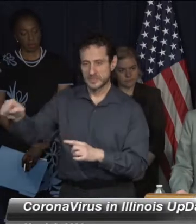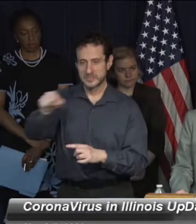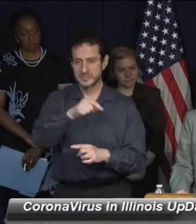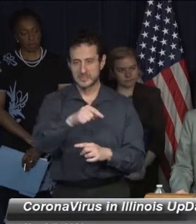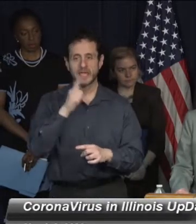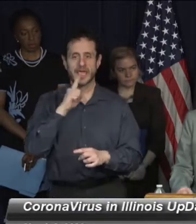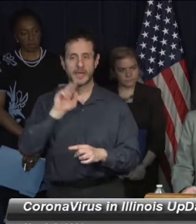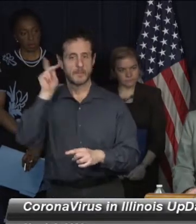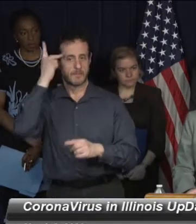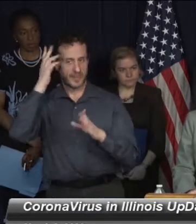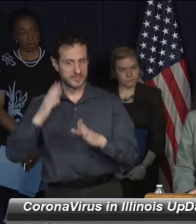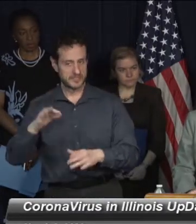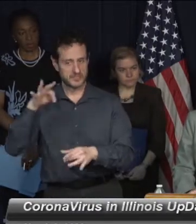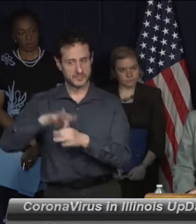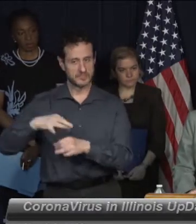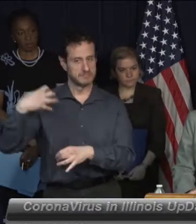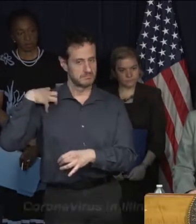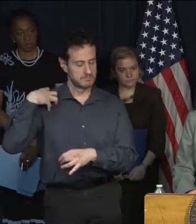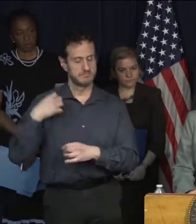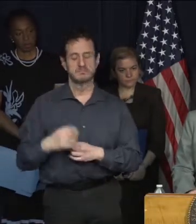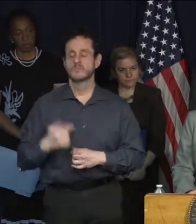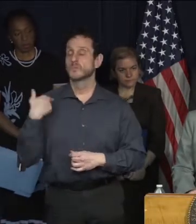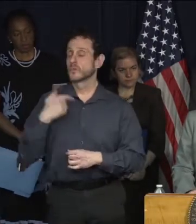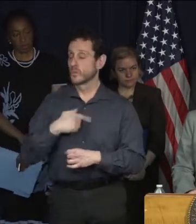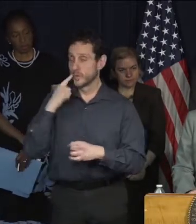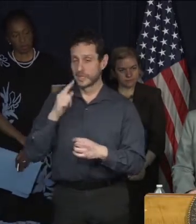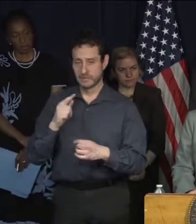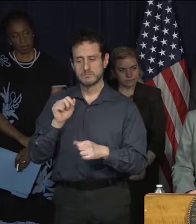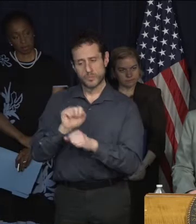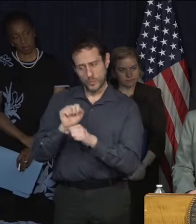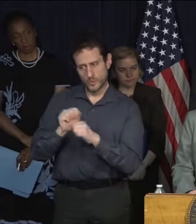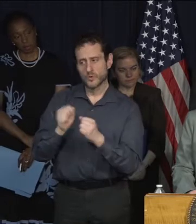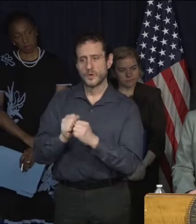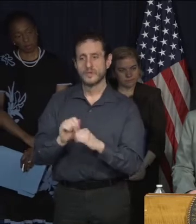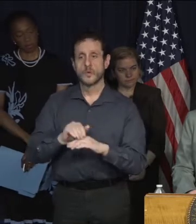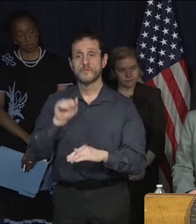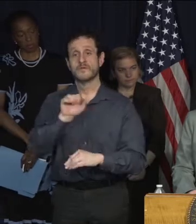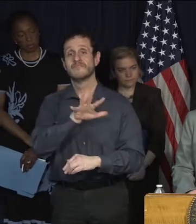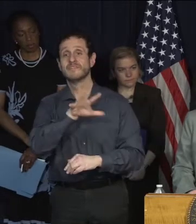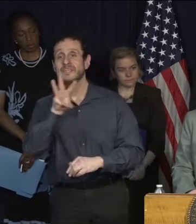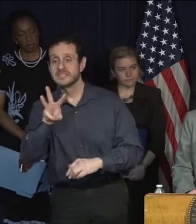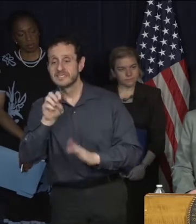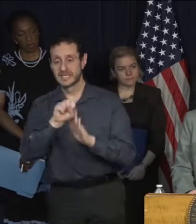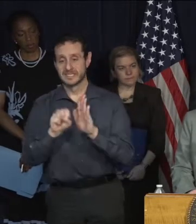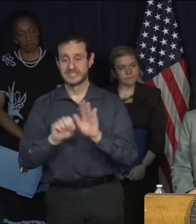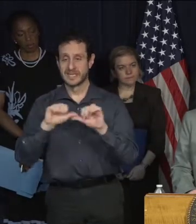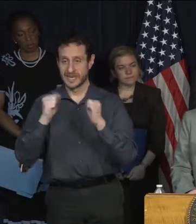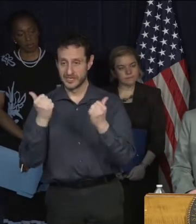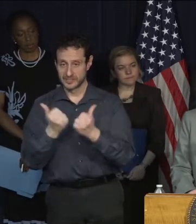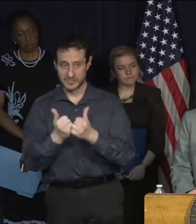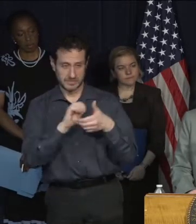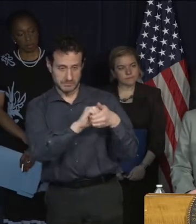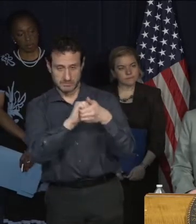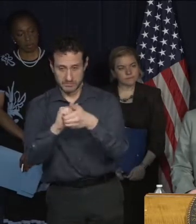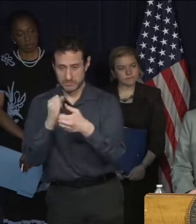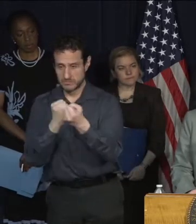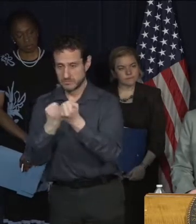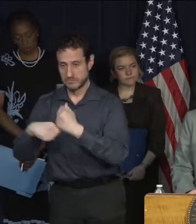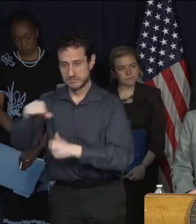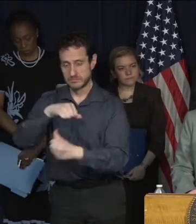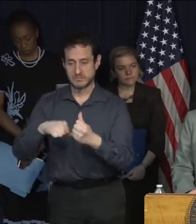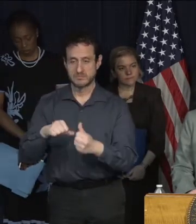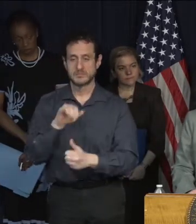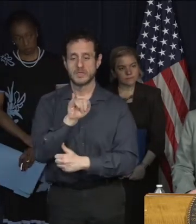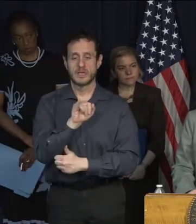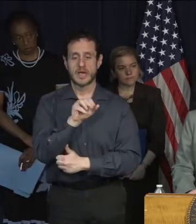officials. This allows us to engage with over 56 state agencies and mutual aid partners. IEMA is currently